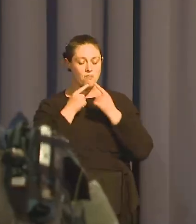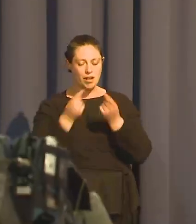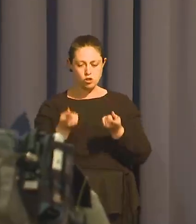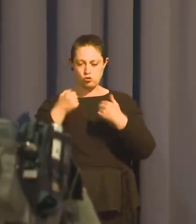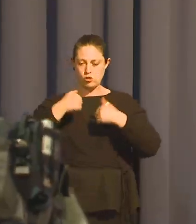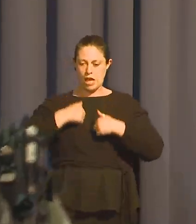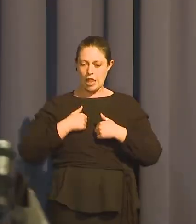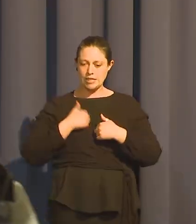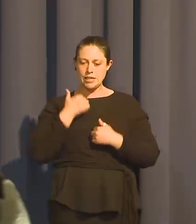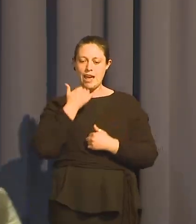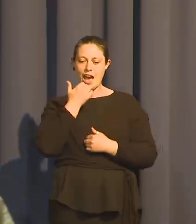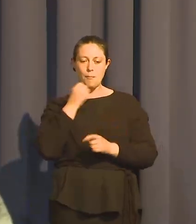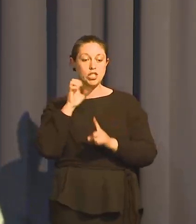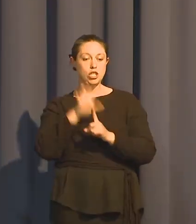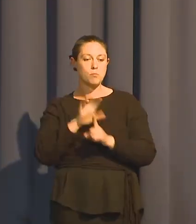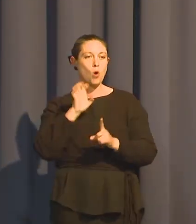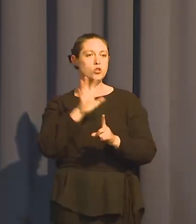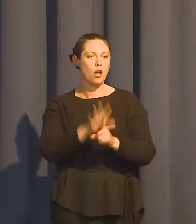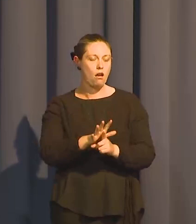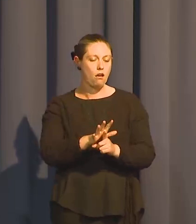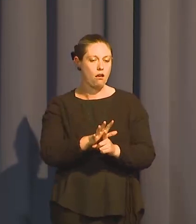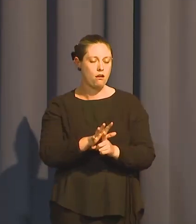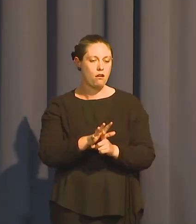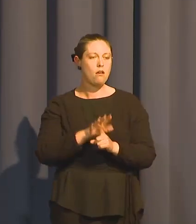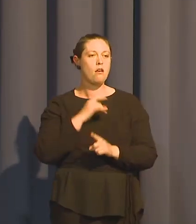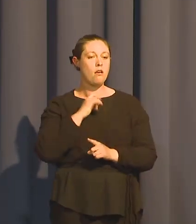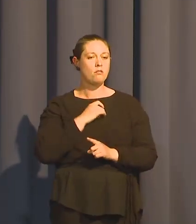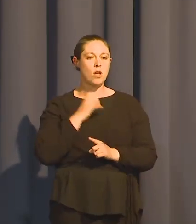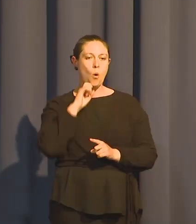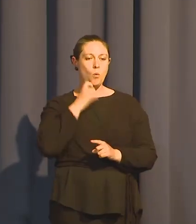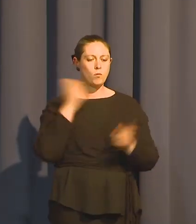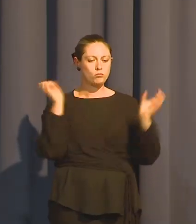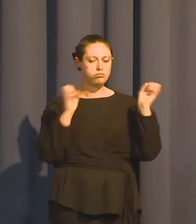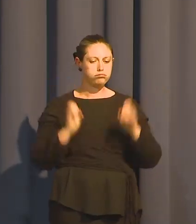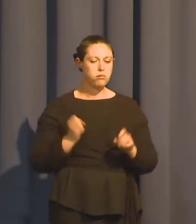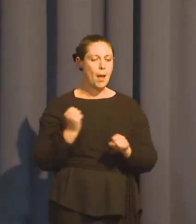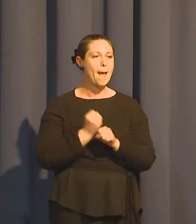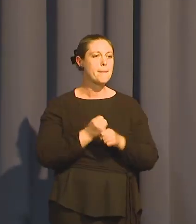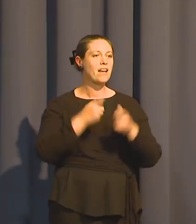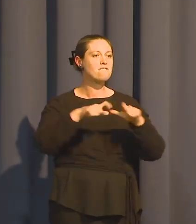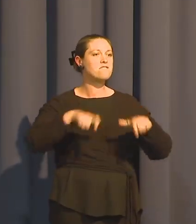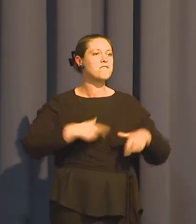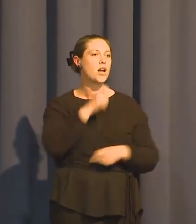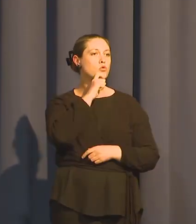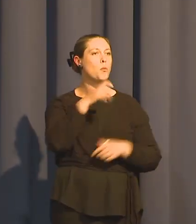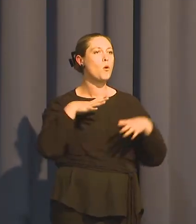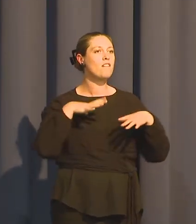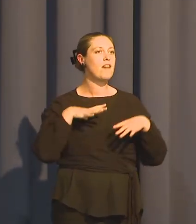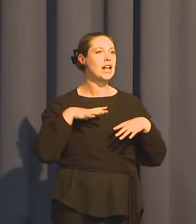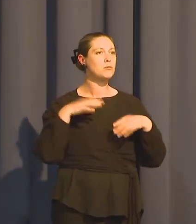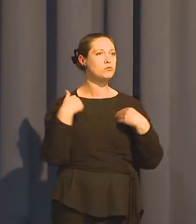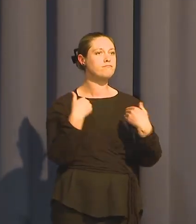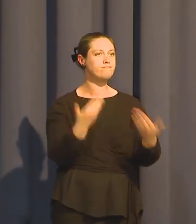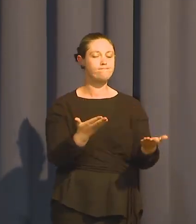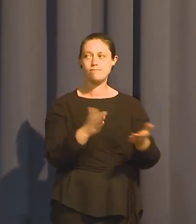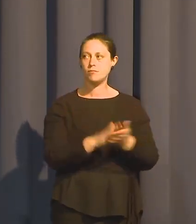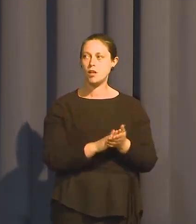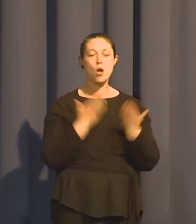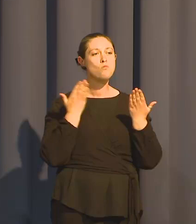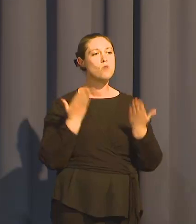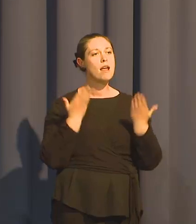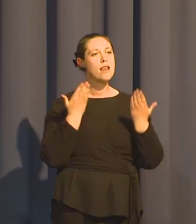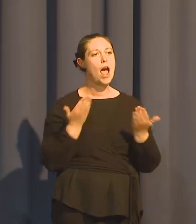and they will be included in a final report. But certainly this evening we have more than enough to give us some